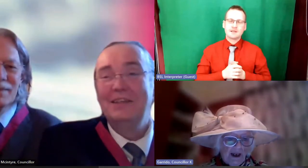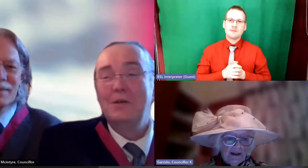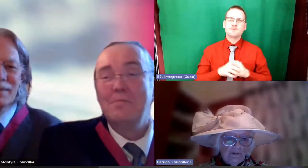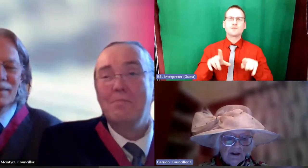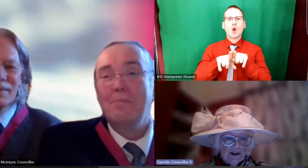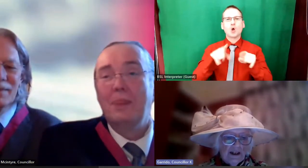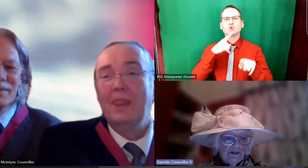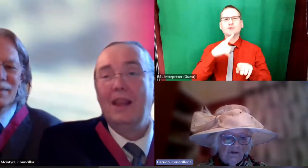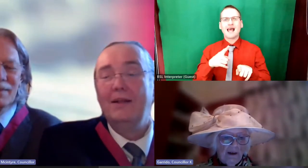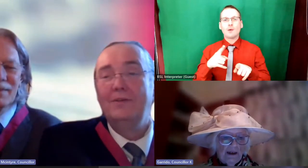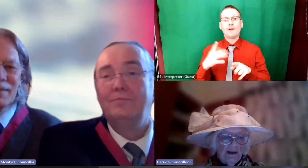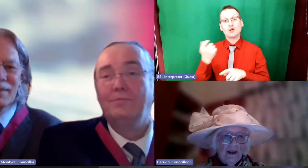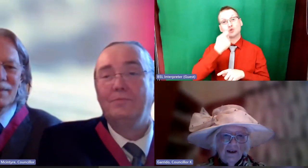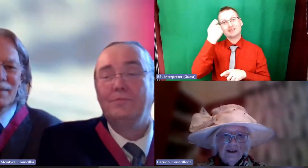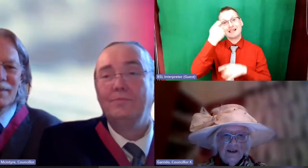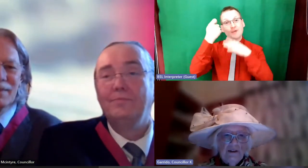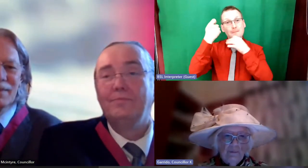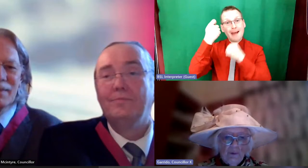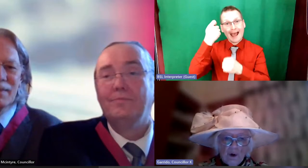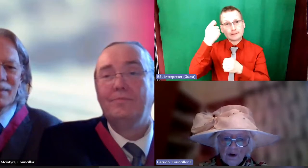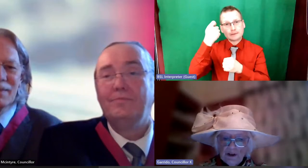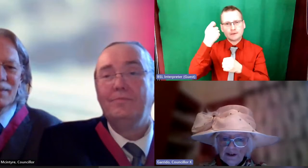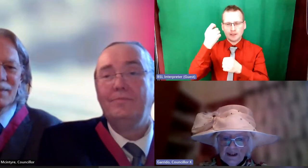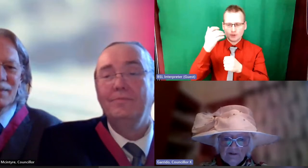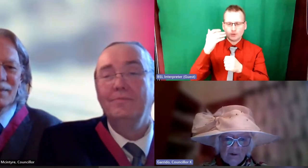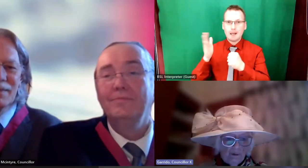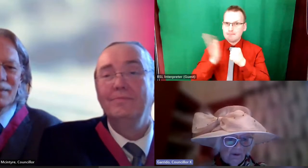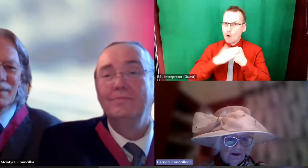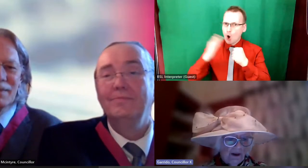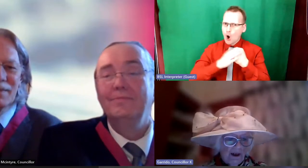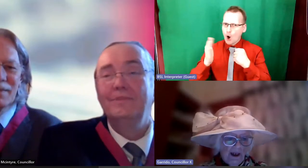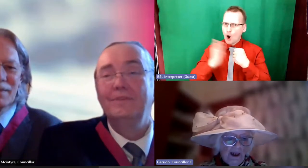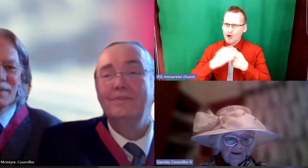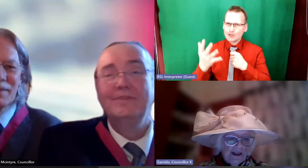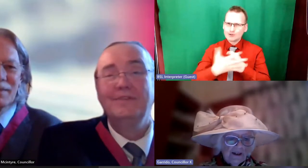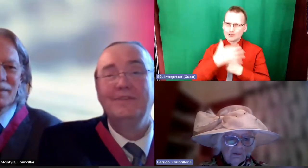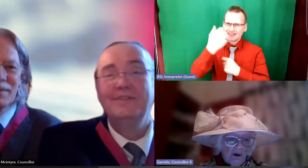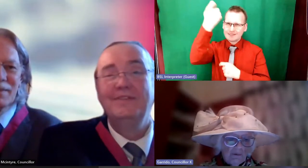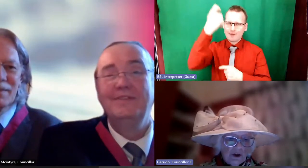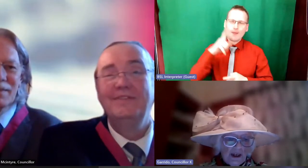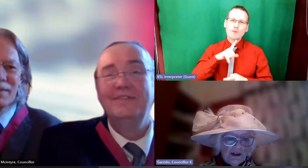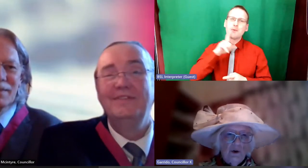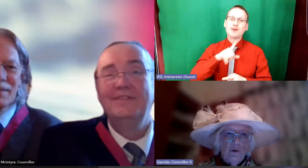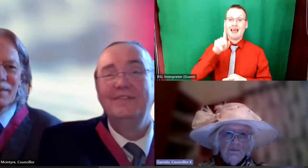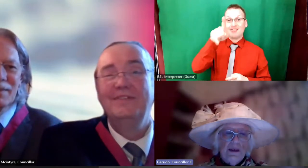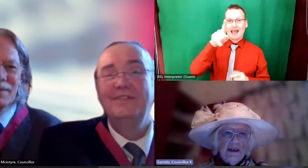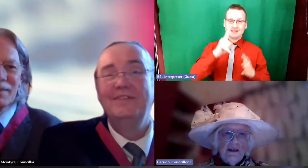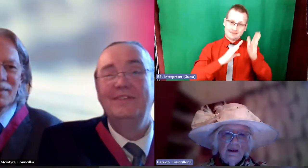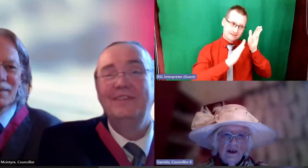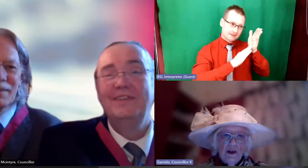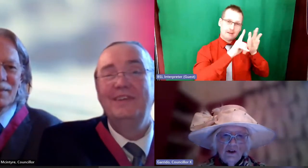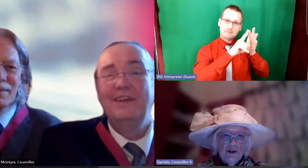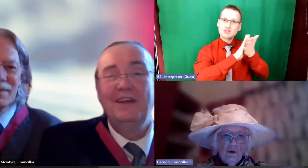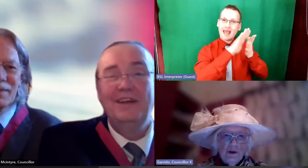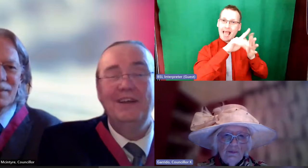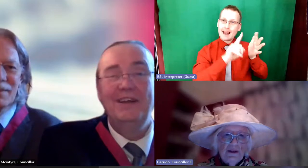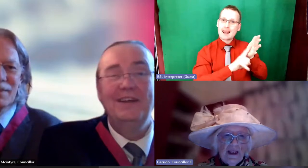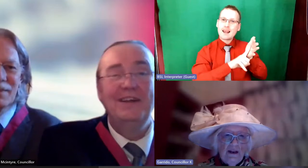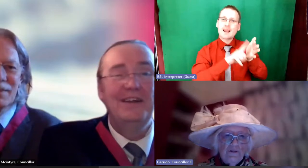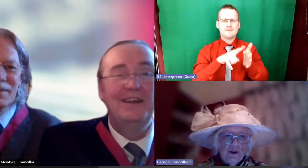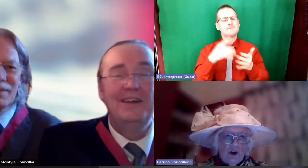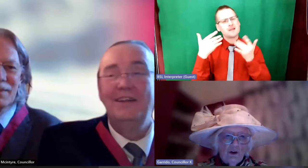that behind every successful man, there's an even more successful woman? And that is what Michelle has always been. She's